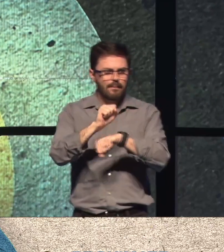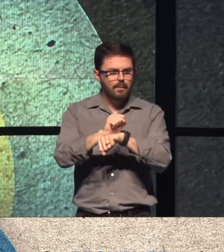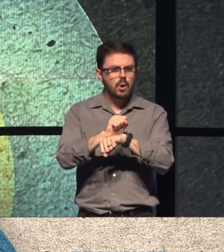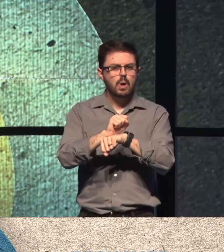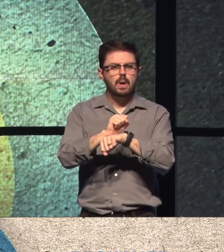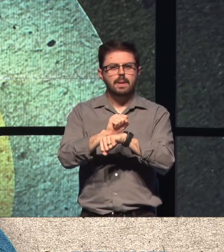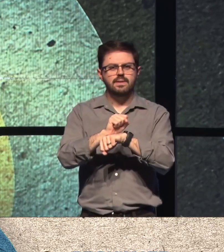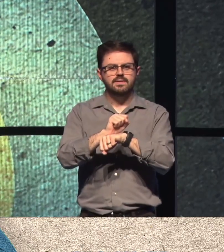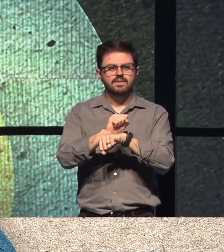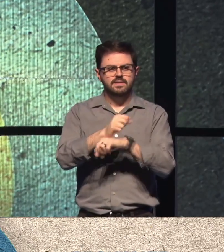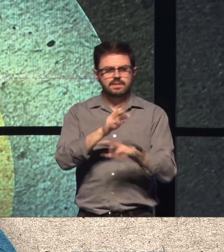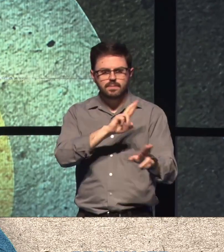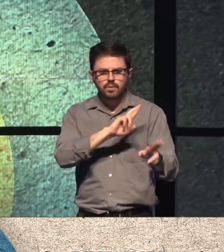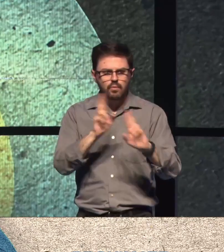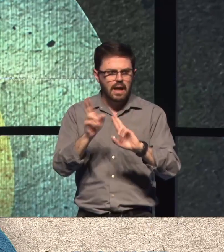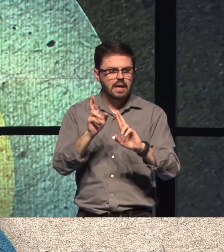senses.